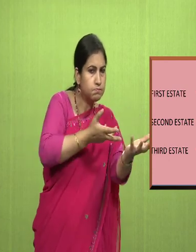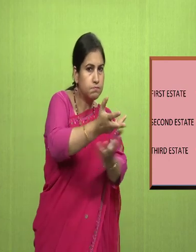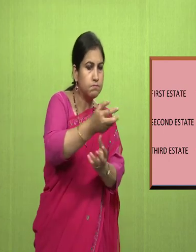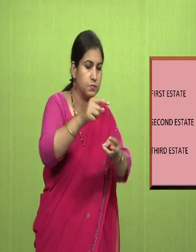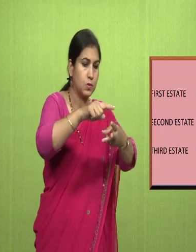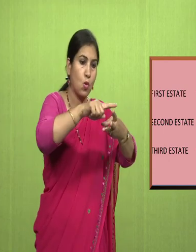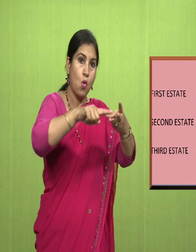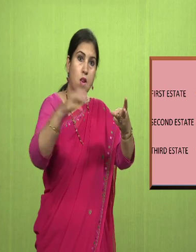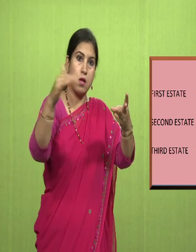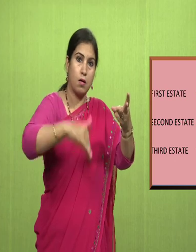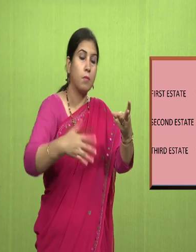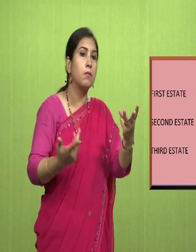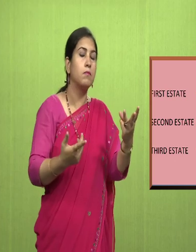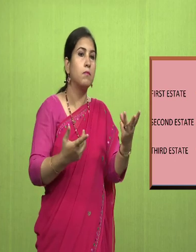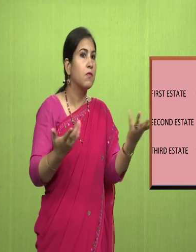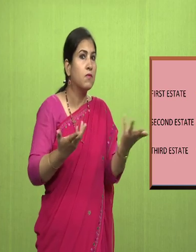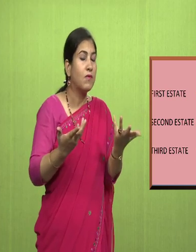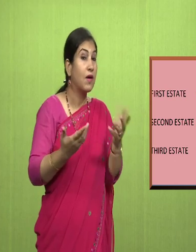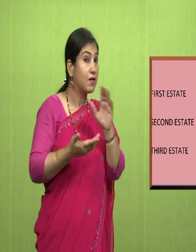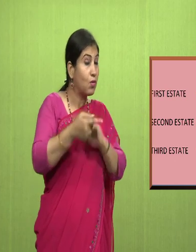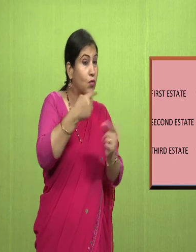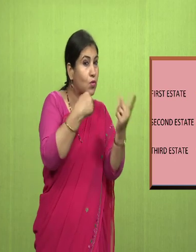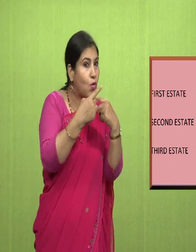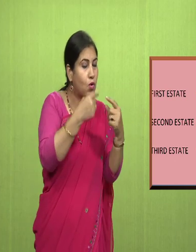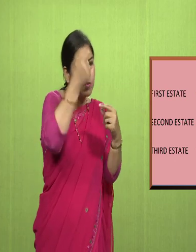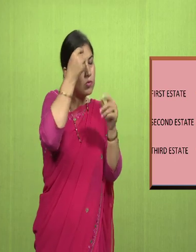these classes participated in this meeting.